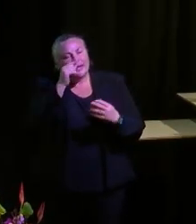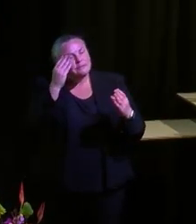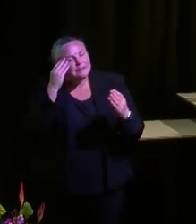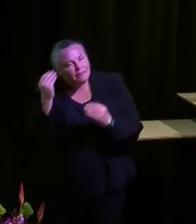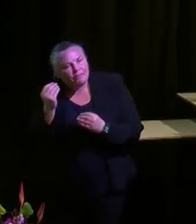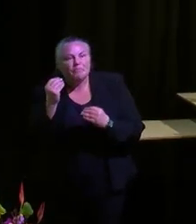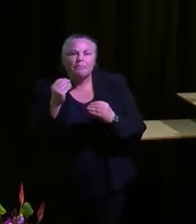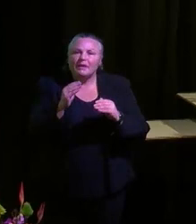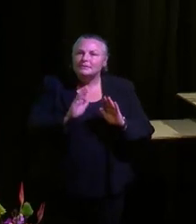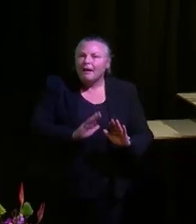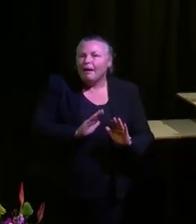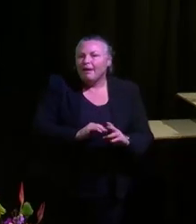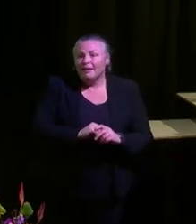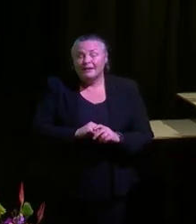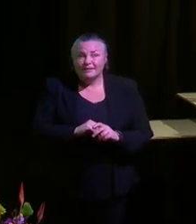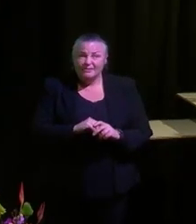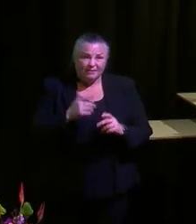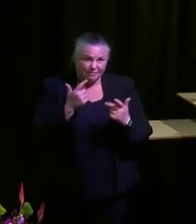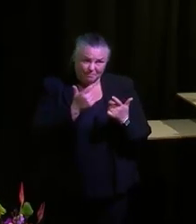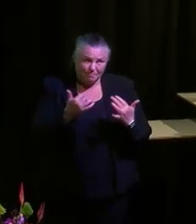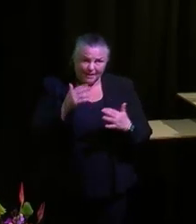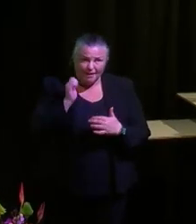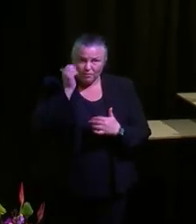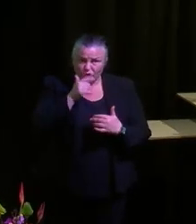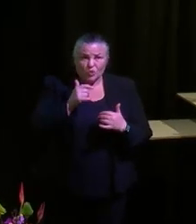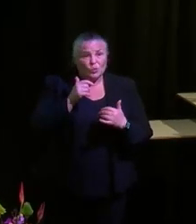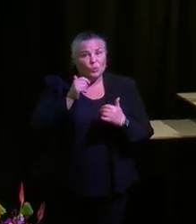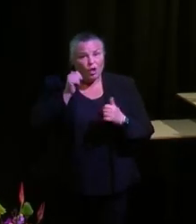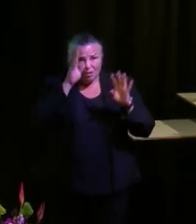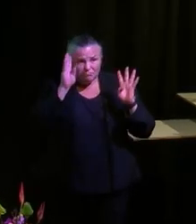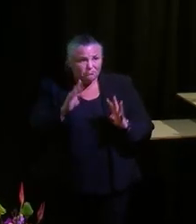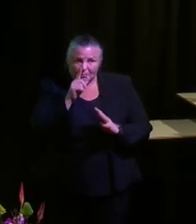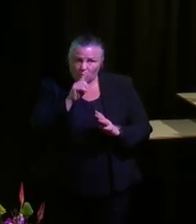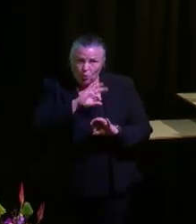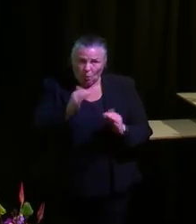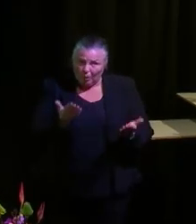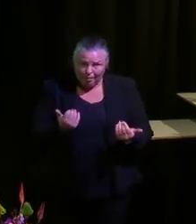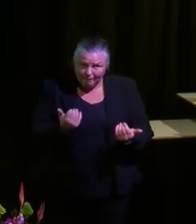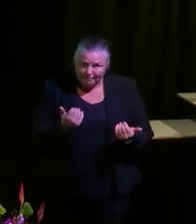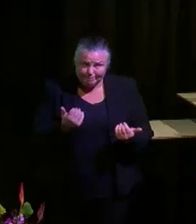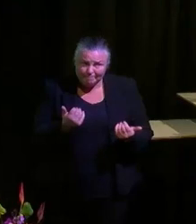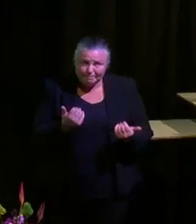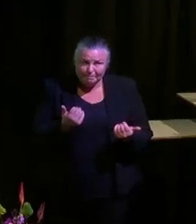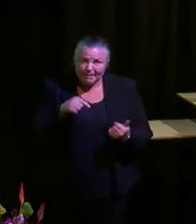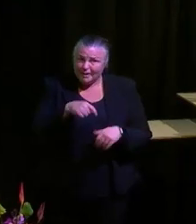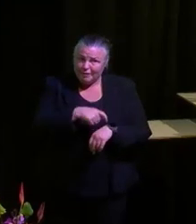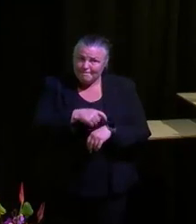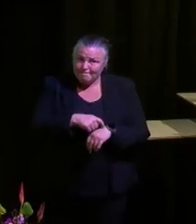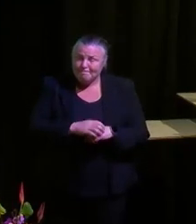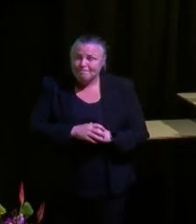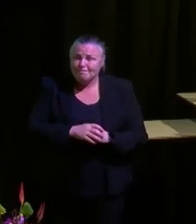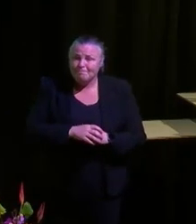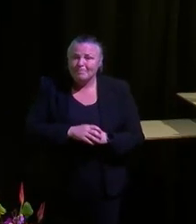Indigenous people weren't welcome in a lot of places. and so that's